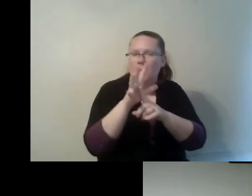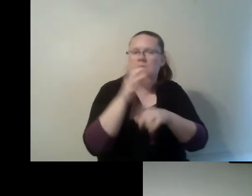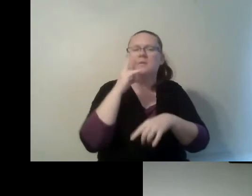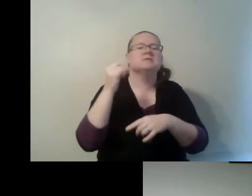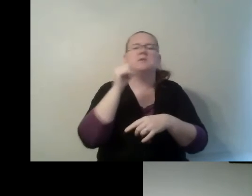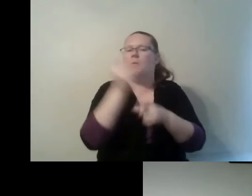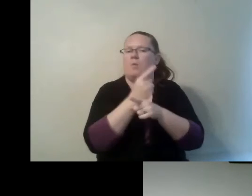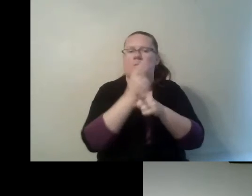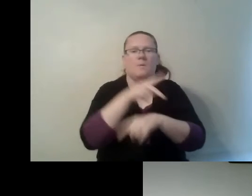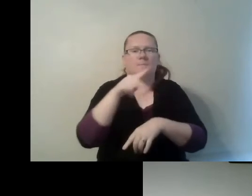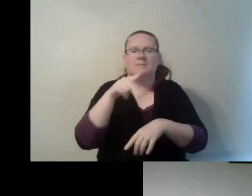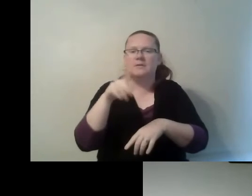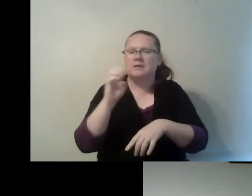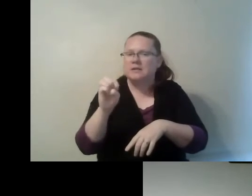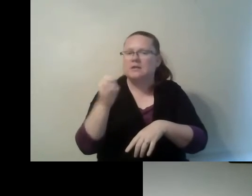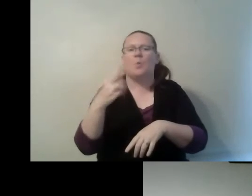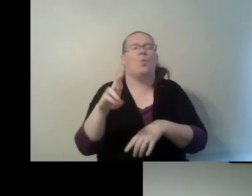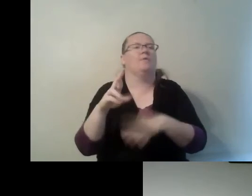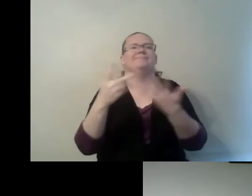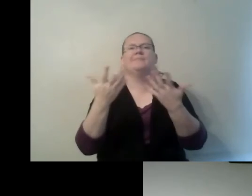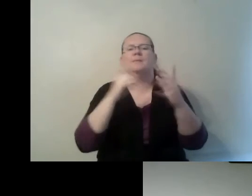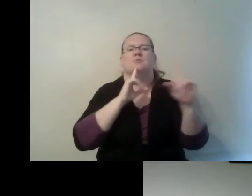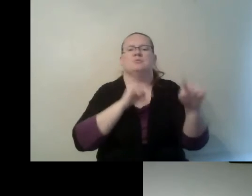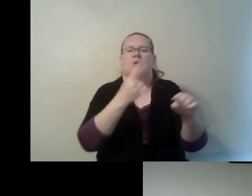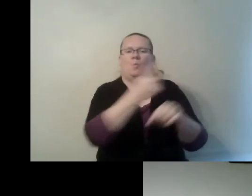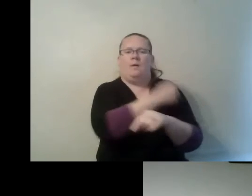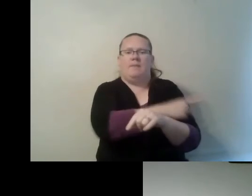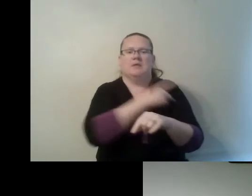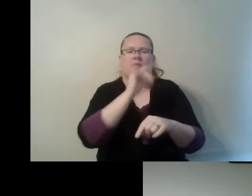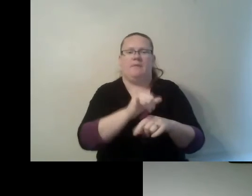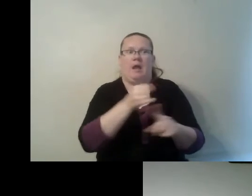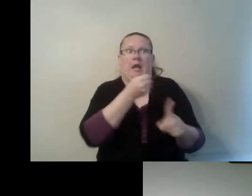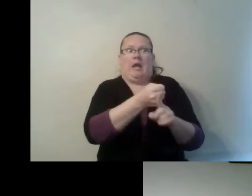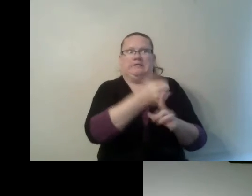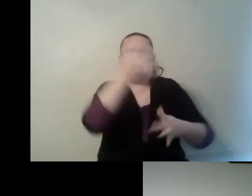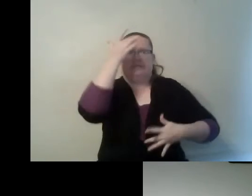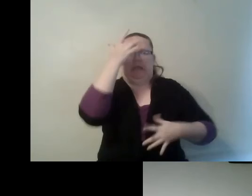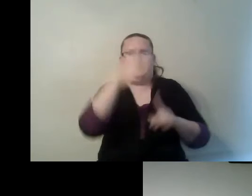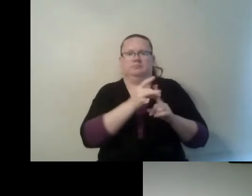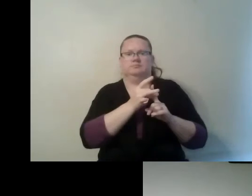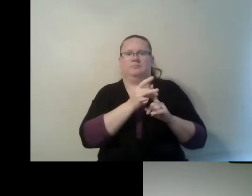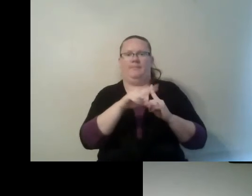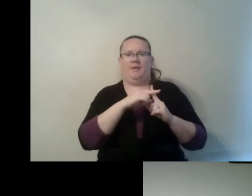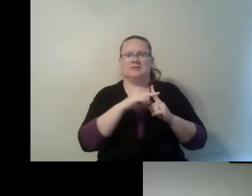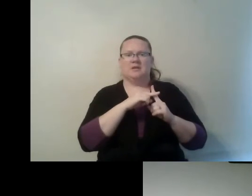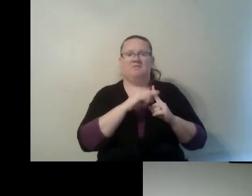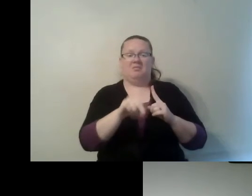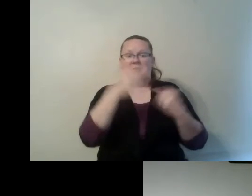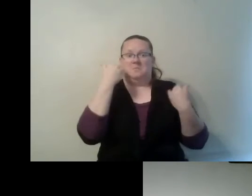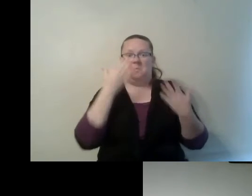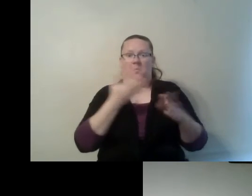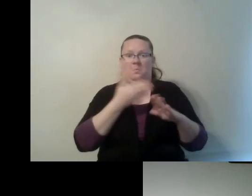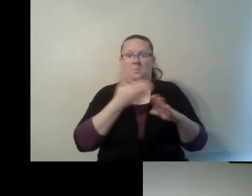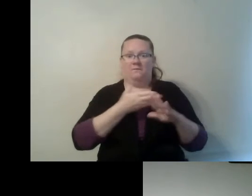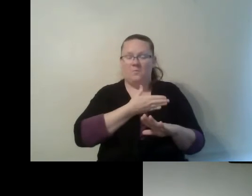happened, they responded to a patient who turned out to be sick and are positive, and they just didn't know for whatever